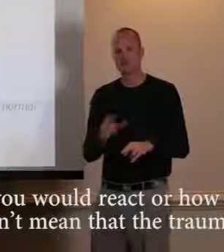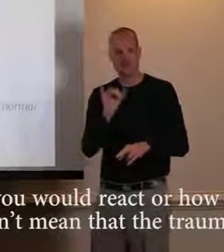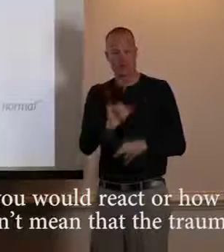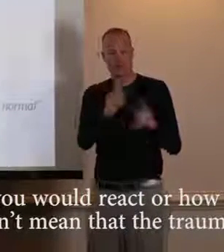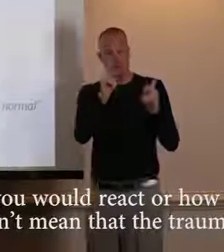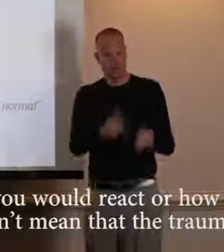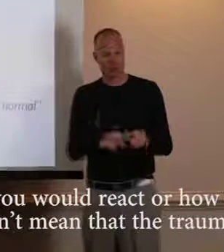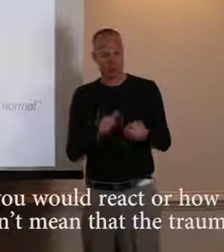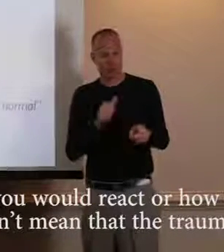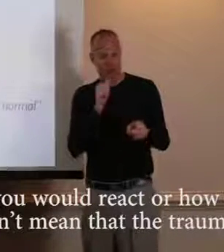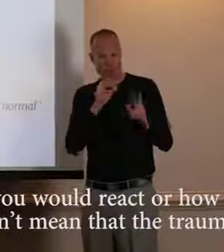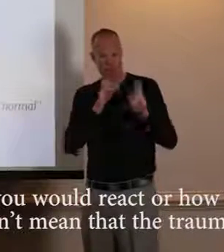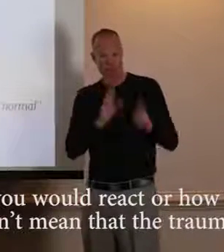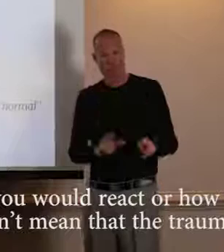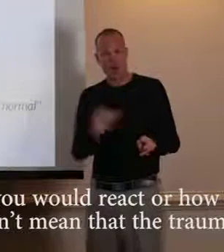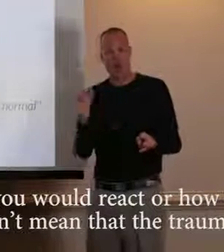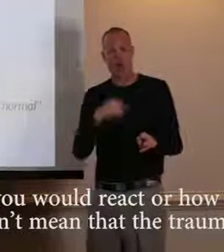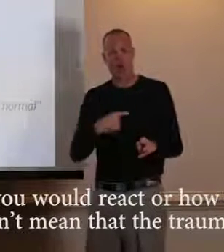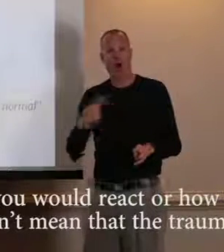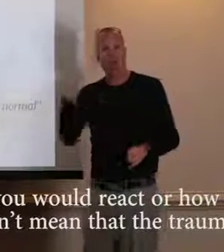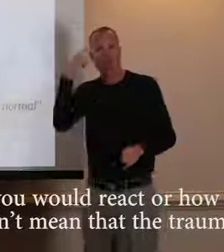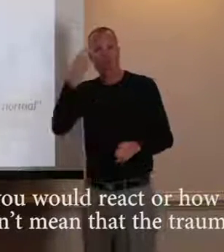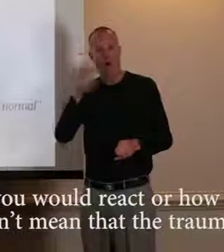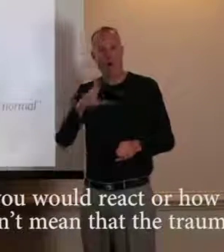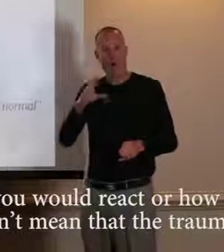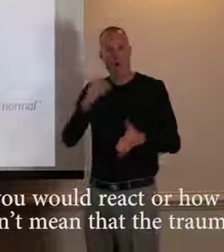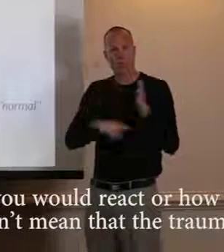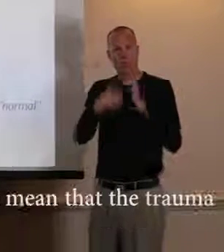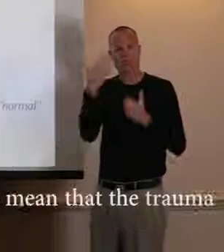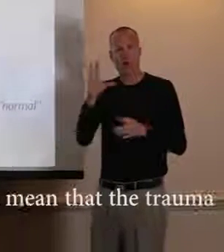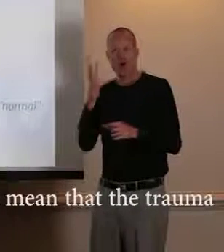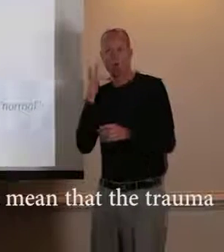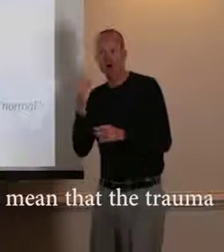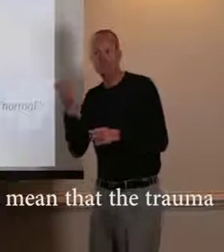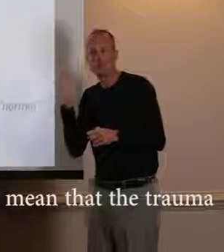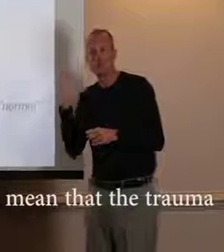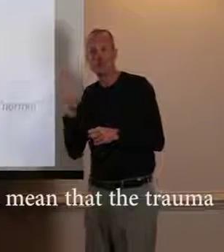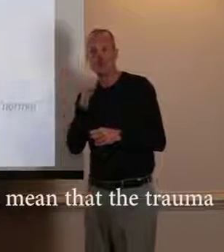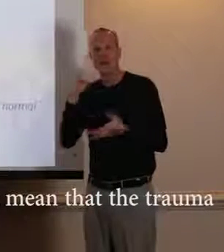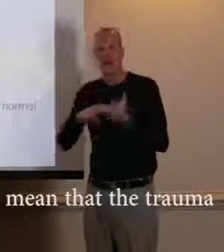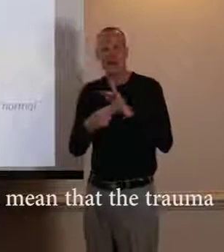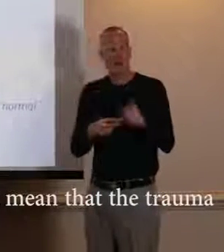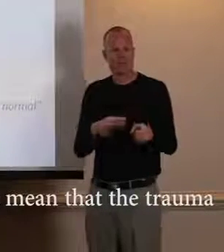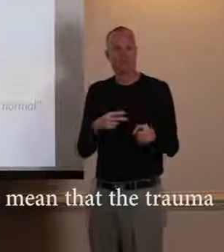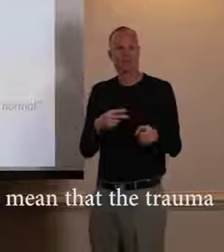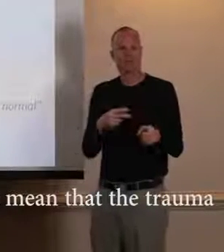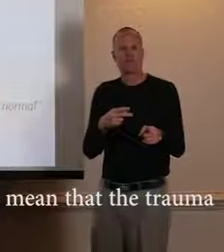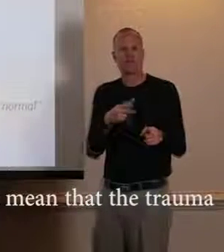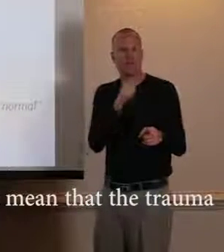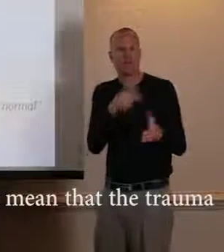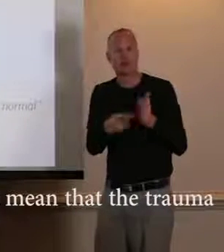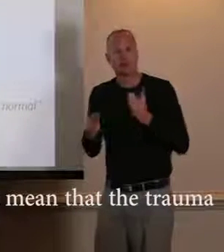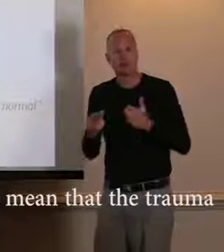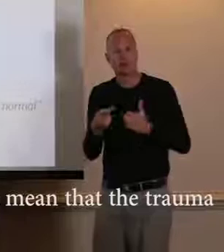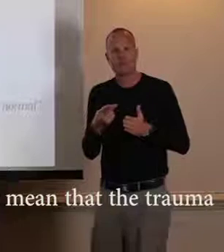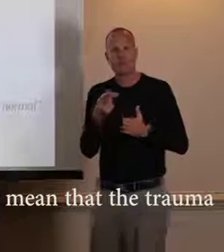you would react or how you have reacted in the past doesn't mean that the trauma didn't happen, and it doesn't mean that the trauma wasn't in fact traumatic.